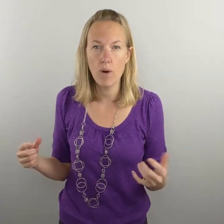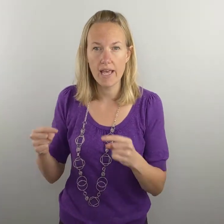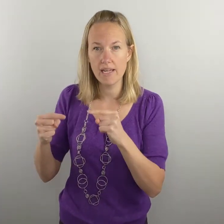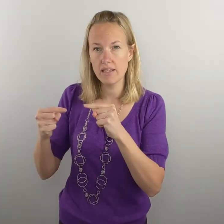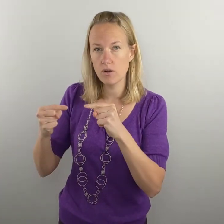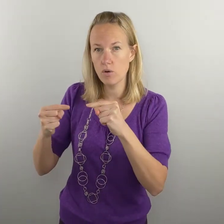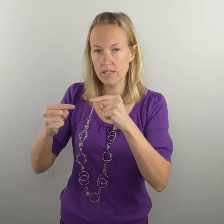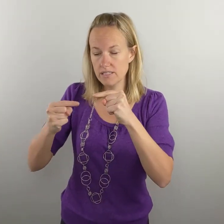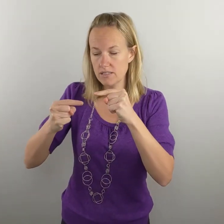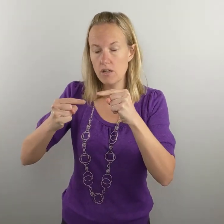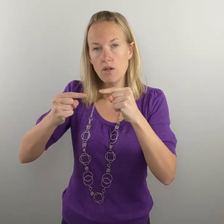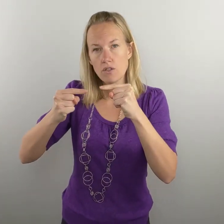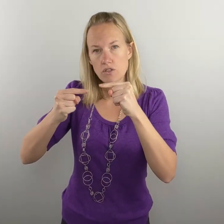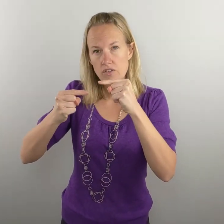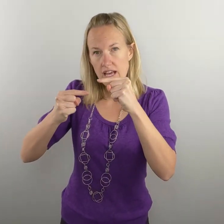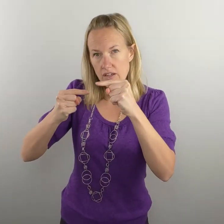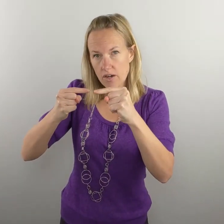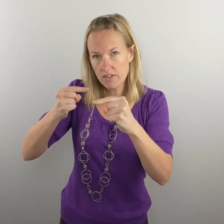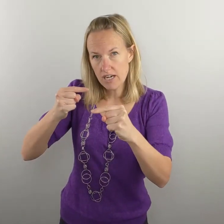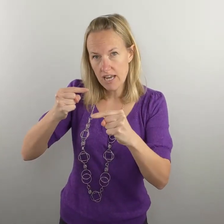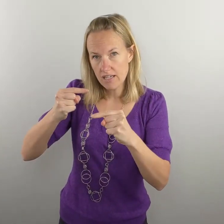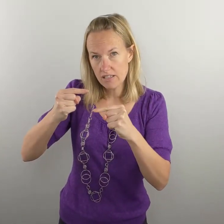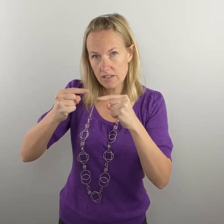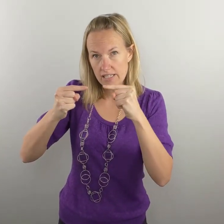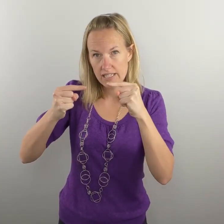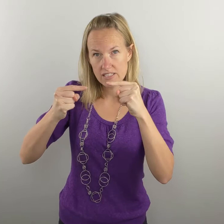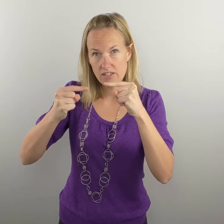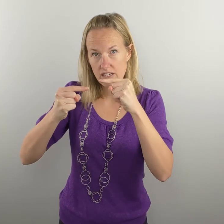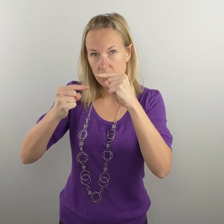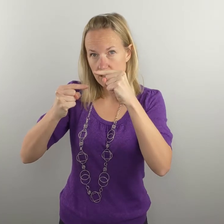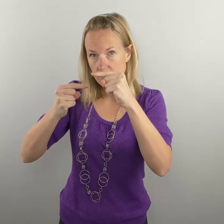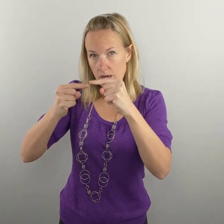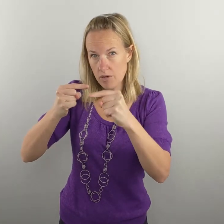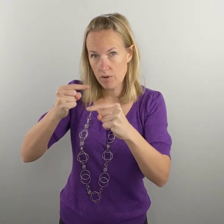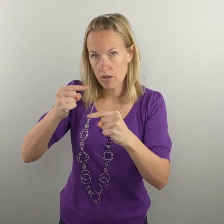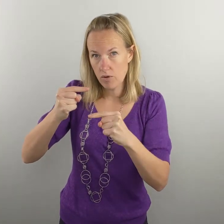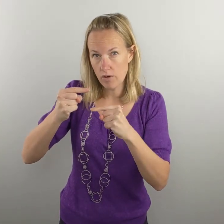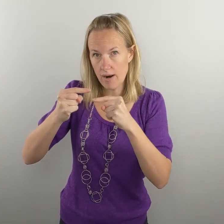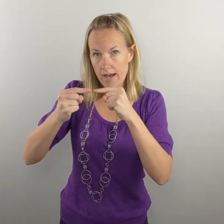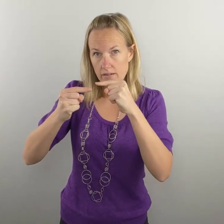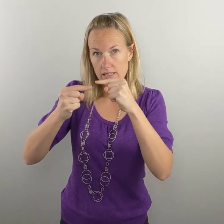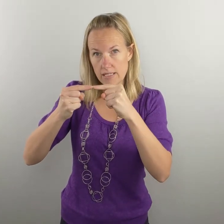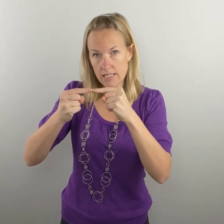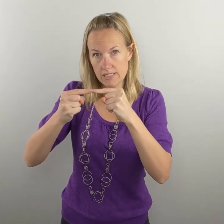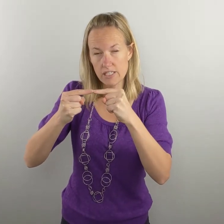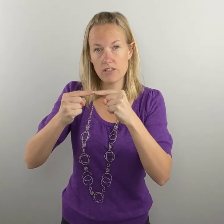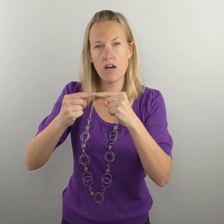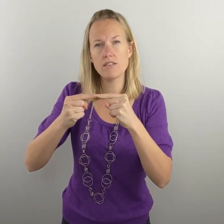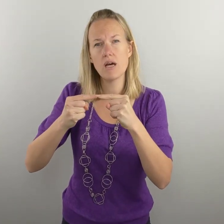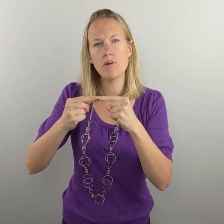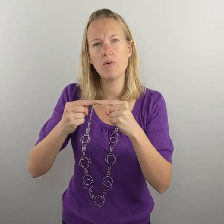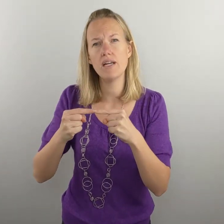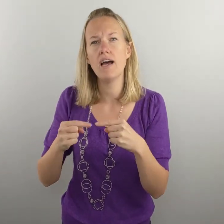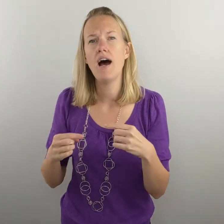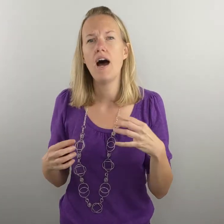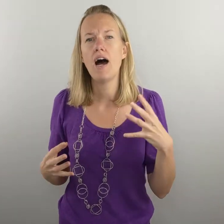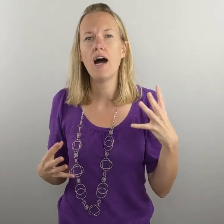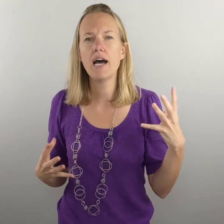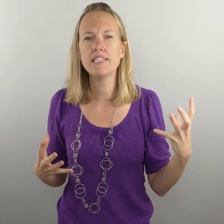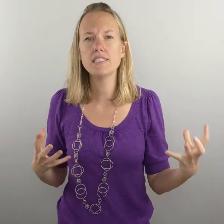when in the chorus. So for that, you have your hand, your index finger, your dominant one going around and then touching your non-dominant one. I just